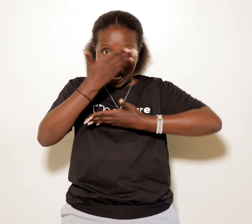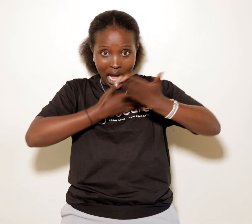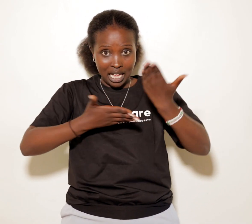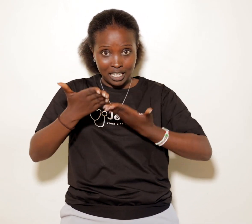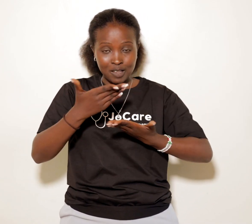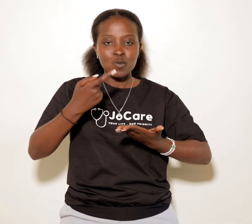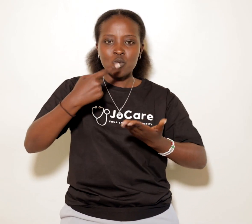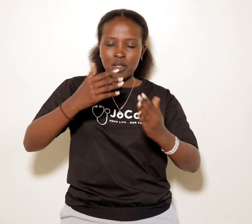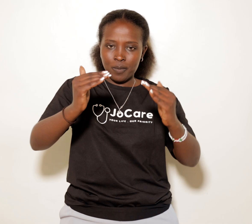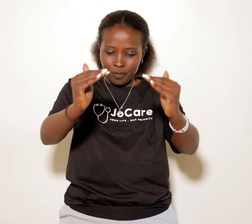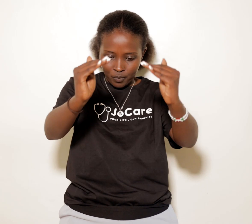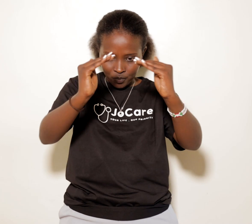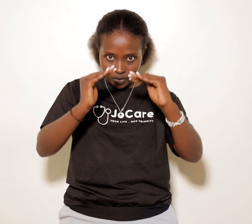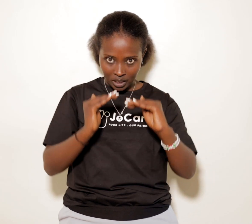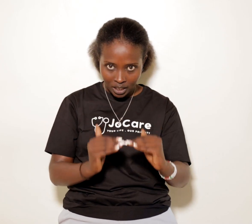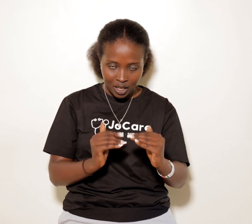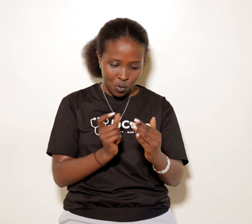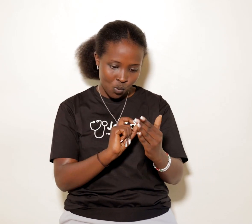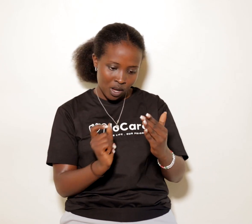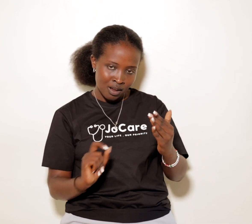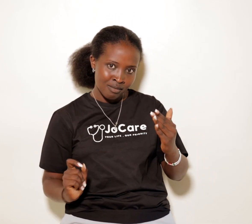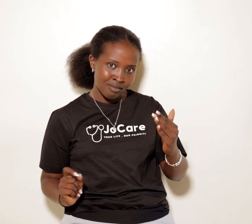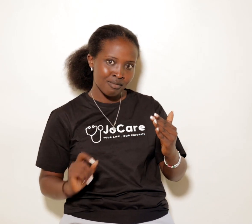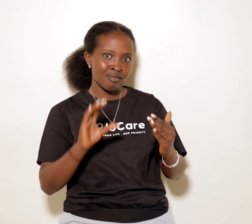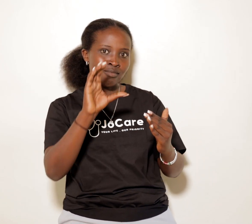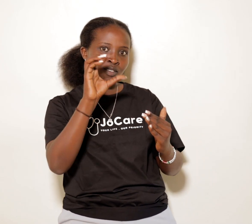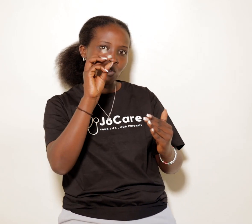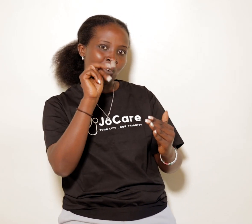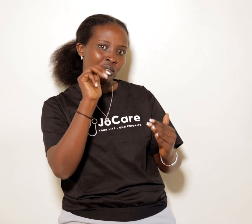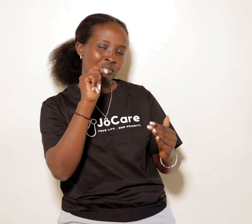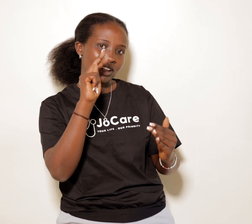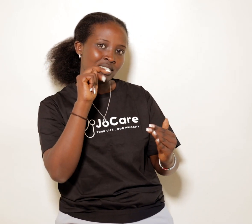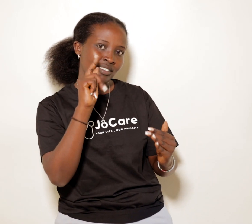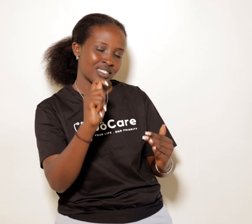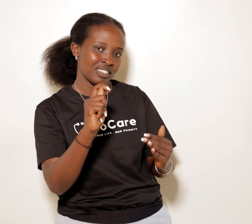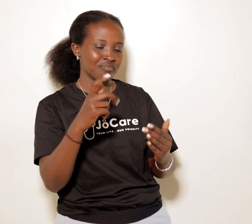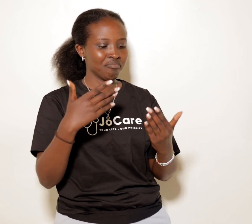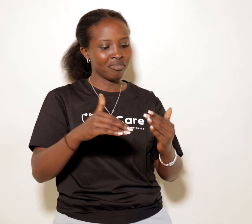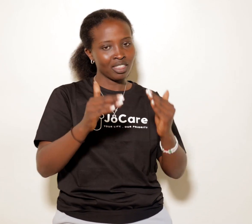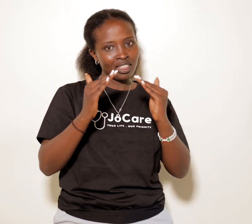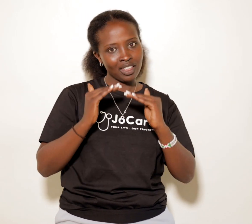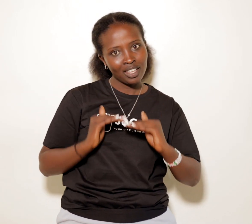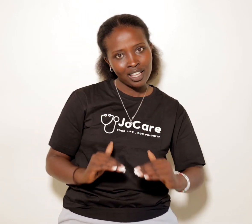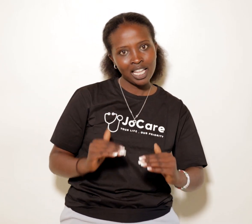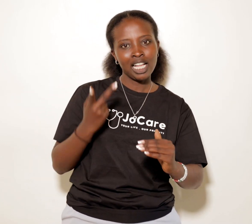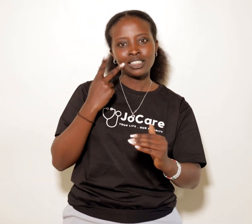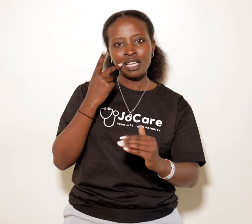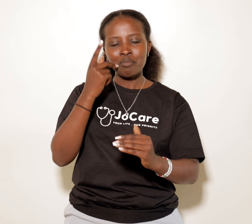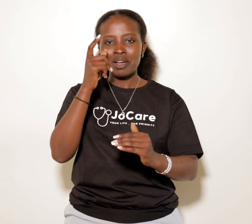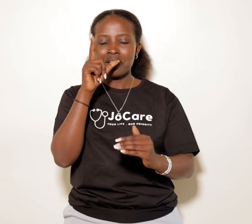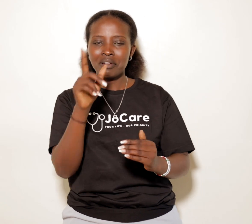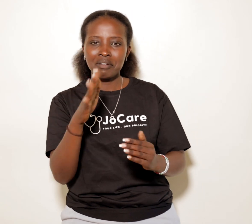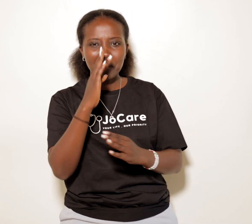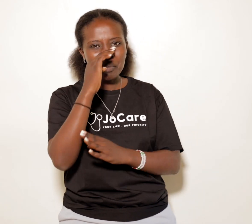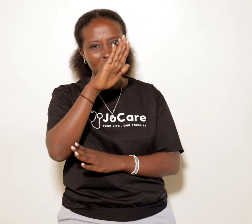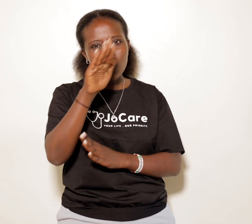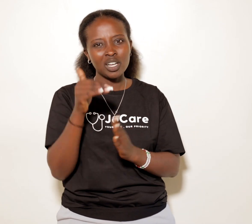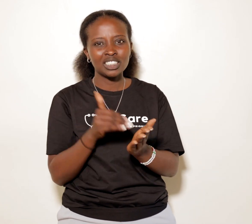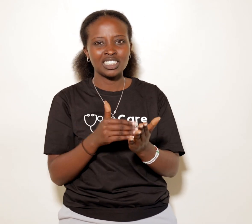you can go down there. You like this, you like our discussion, you write a comment by asking the question, and also